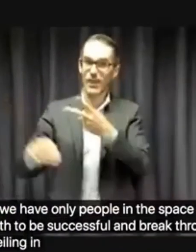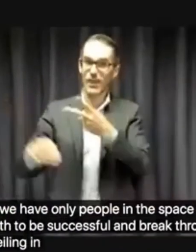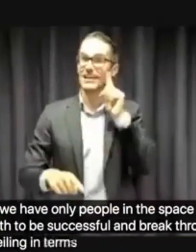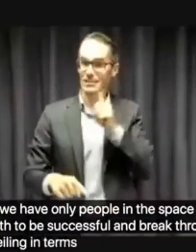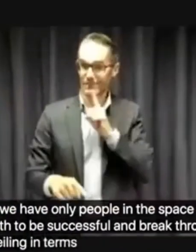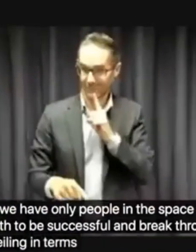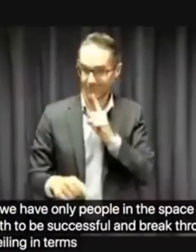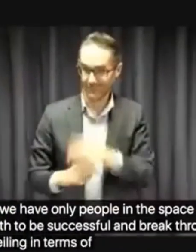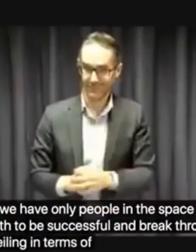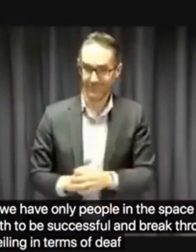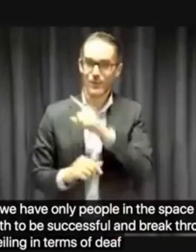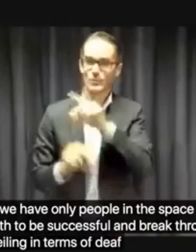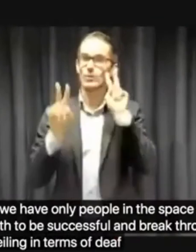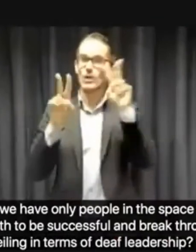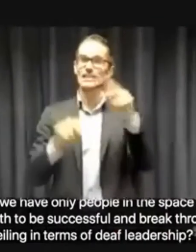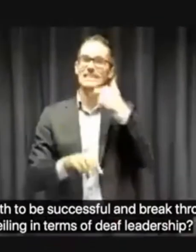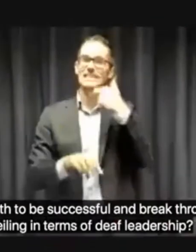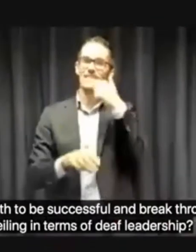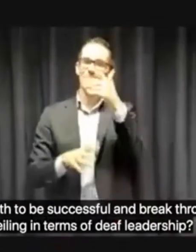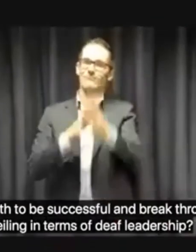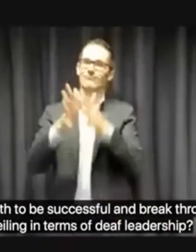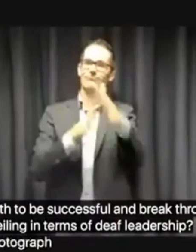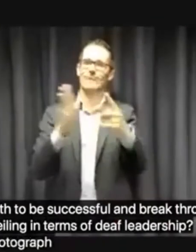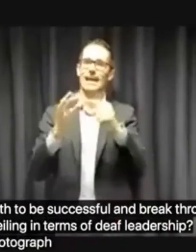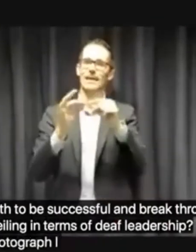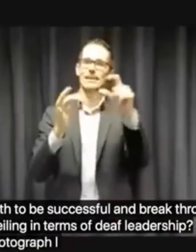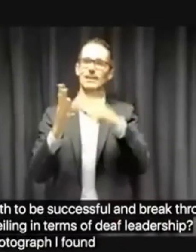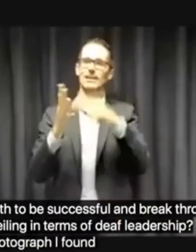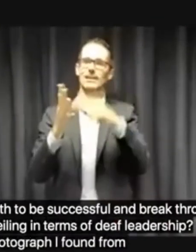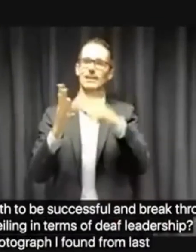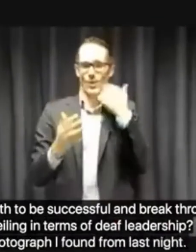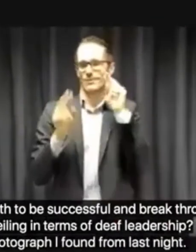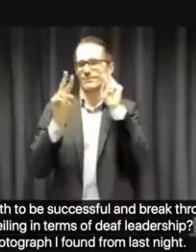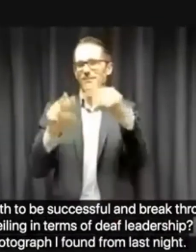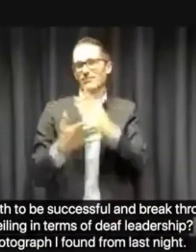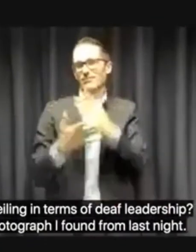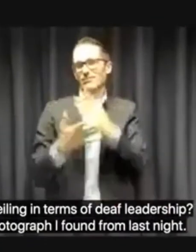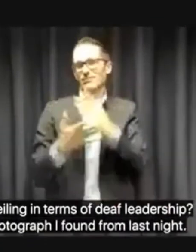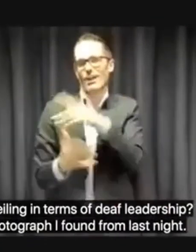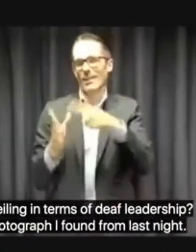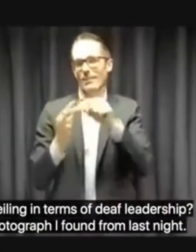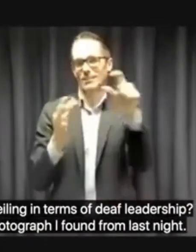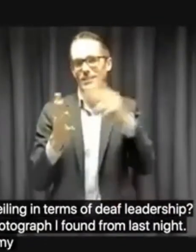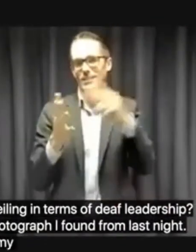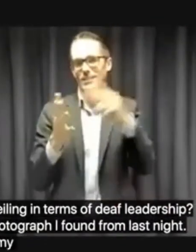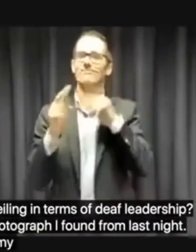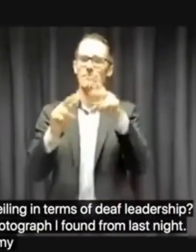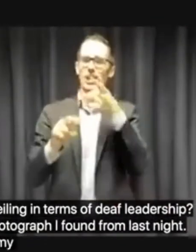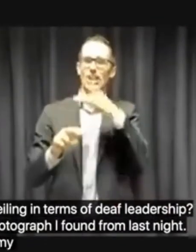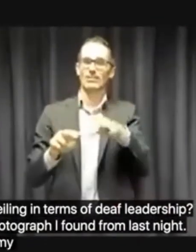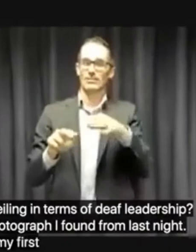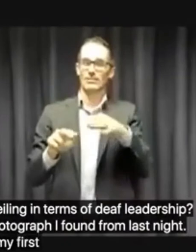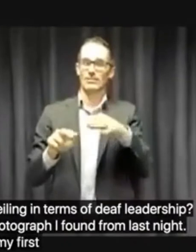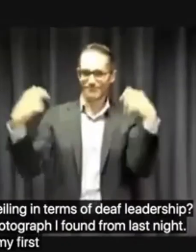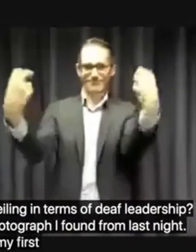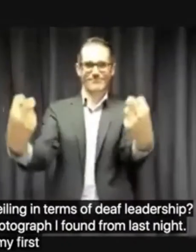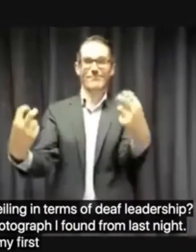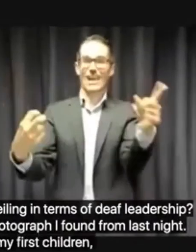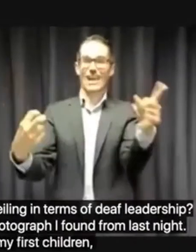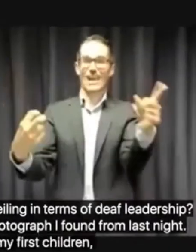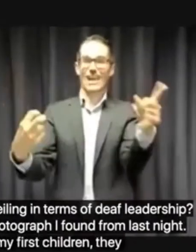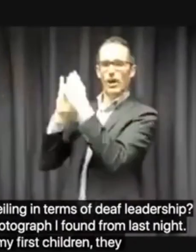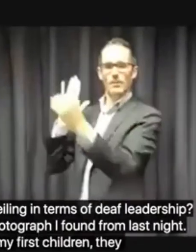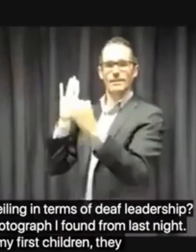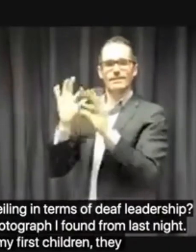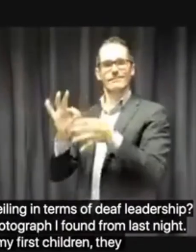is a new photograph in my teacher that they both can hear. Now, watching Steph sign the ABC News, I'm very proud of the ABC News, ABC